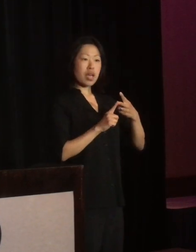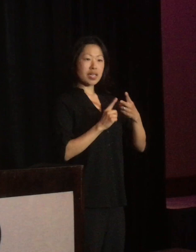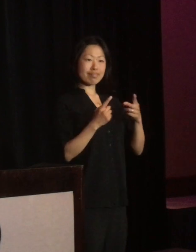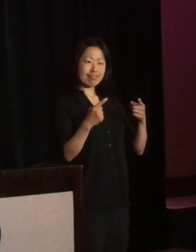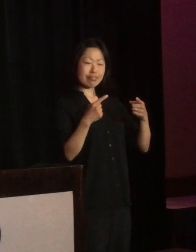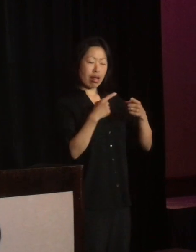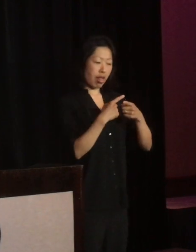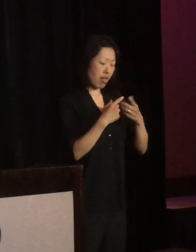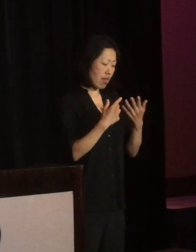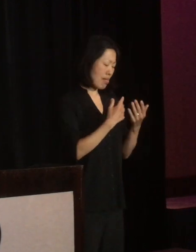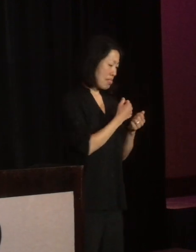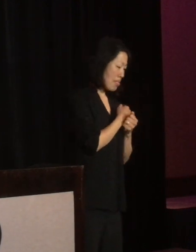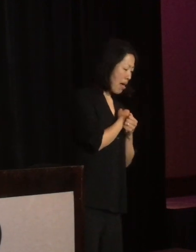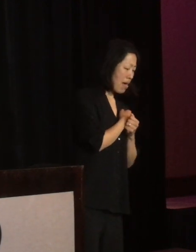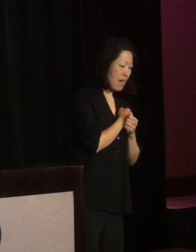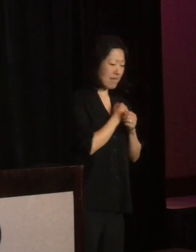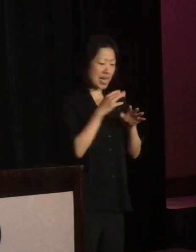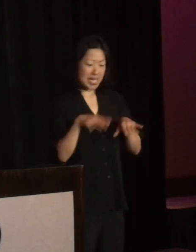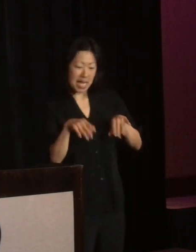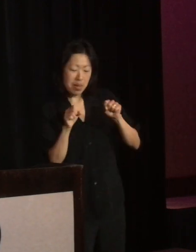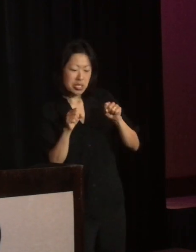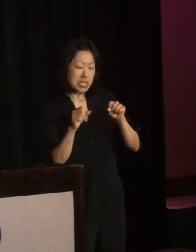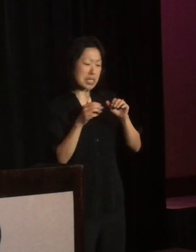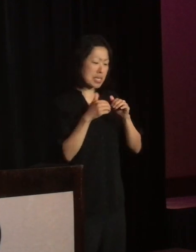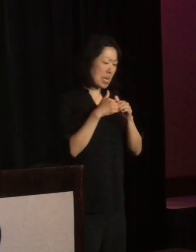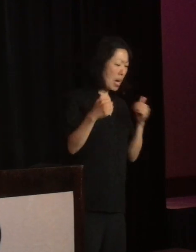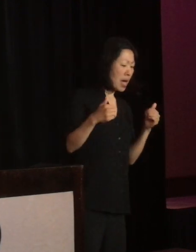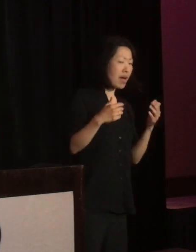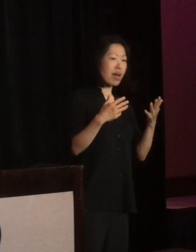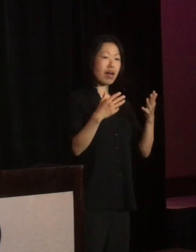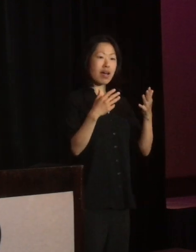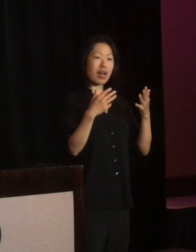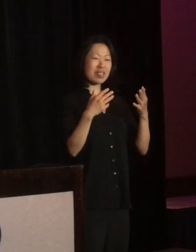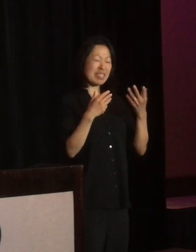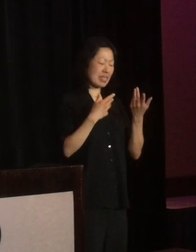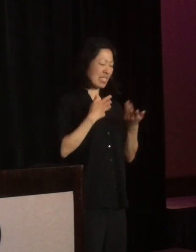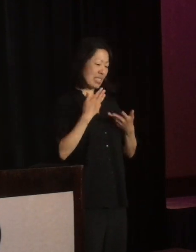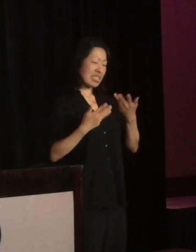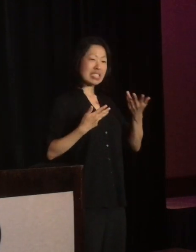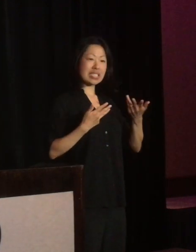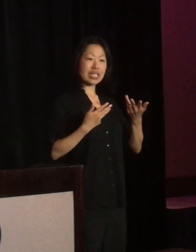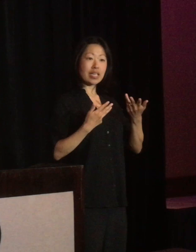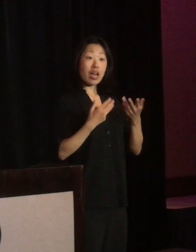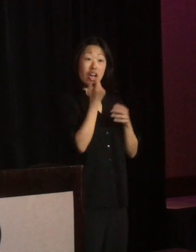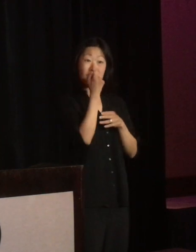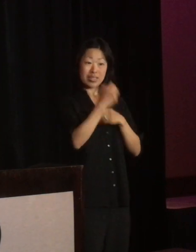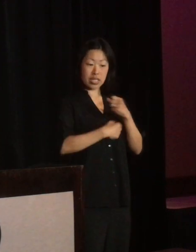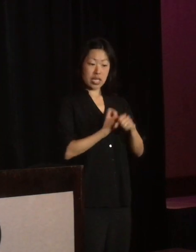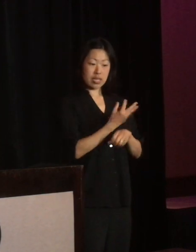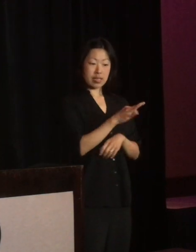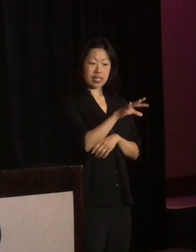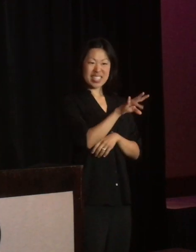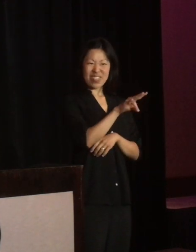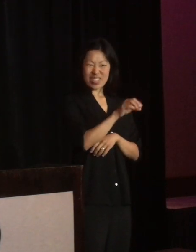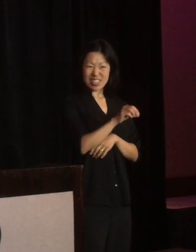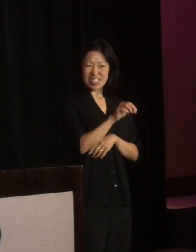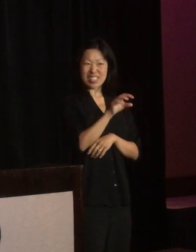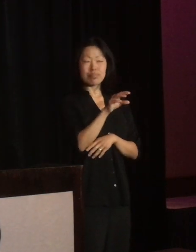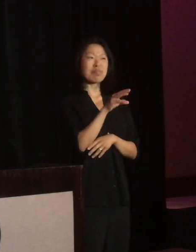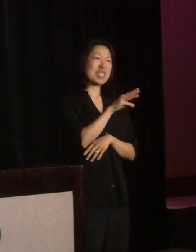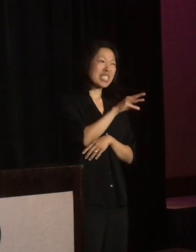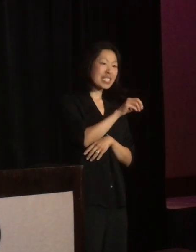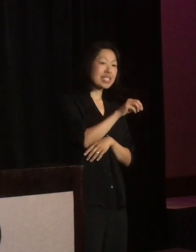and adoption equals separation. I think many of you guys are familiar that in the 70s, 60s, 70s,